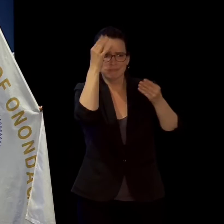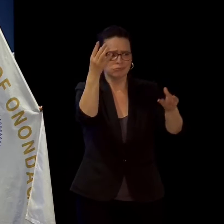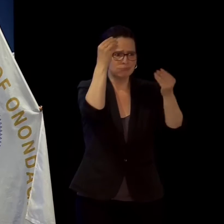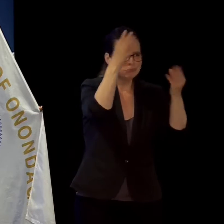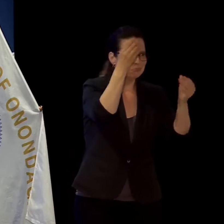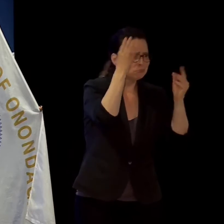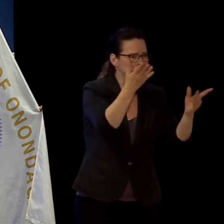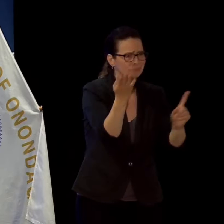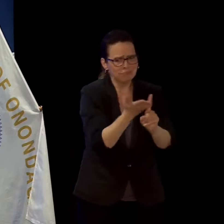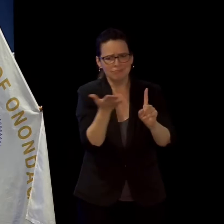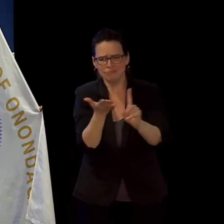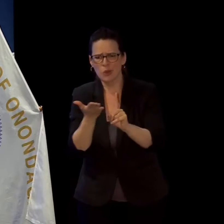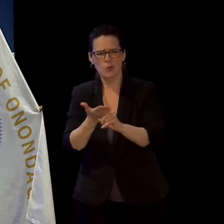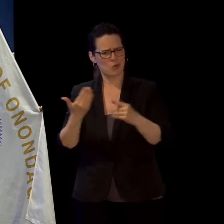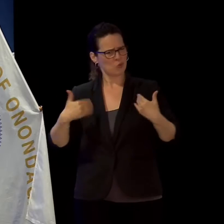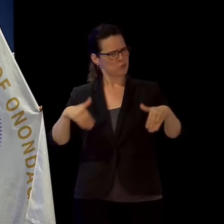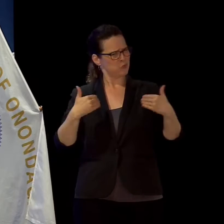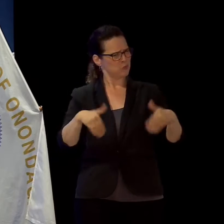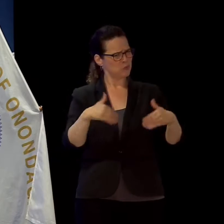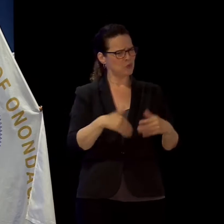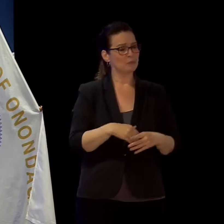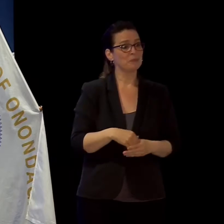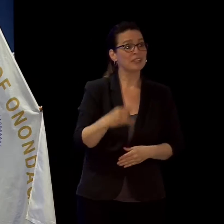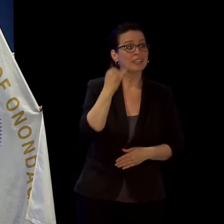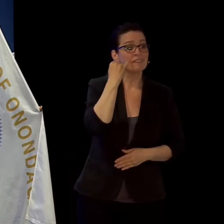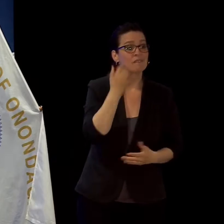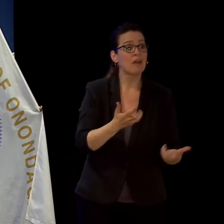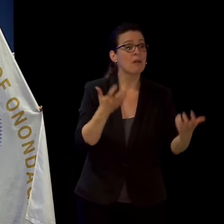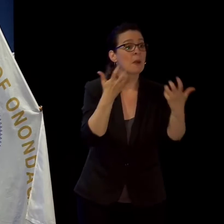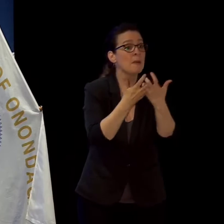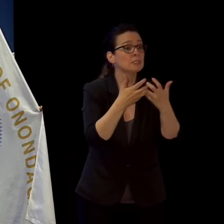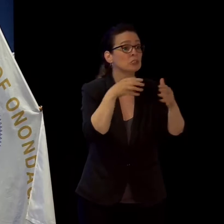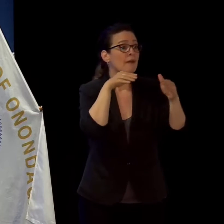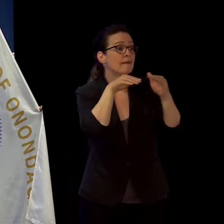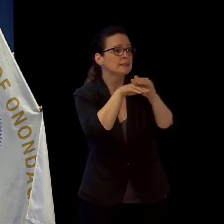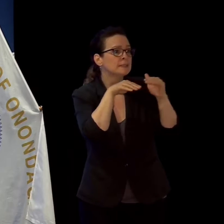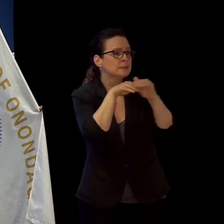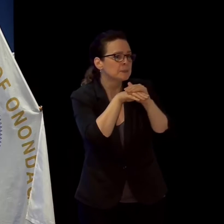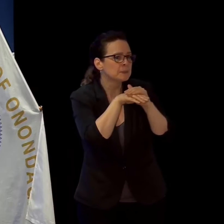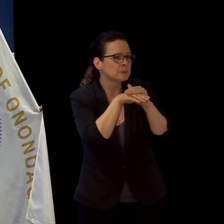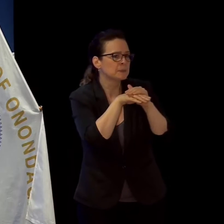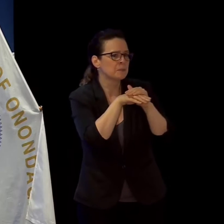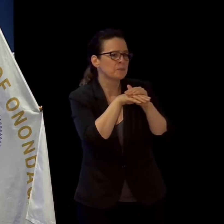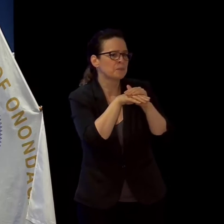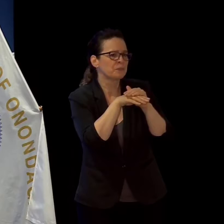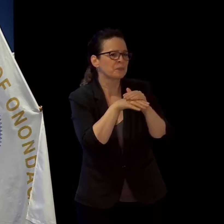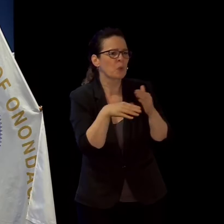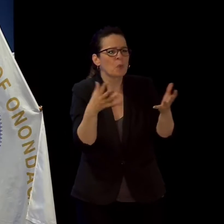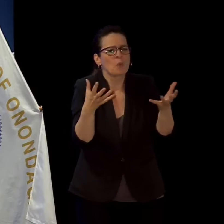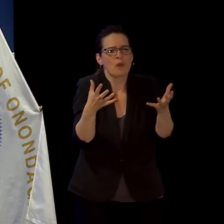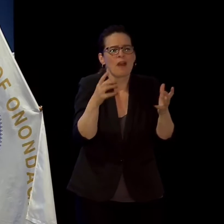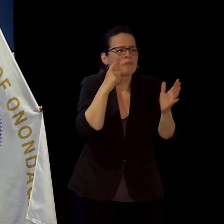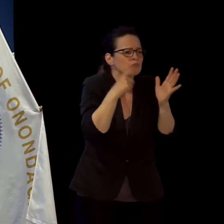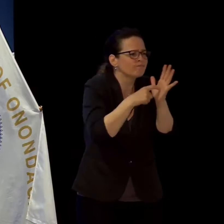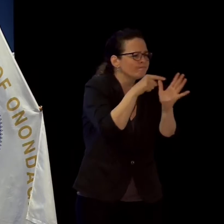about accessibility, because they don't like the mass vaccination sites or the drug stores,